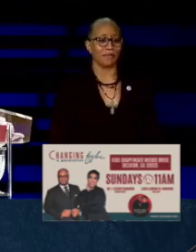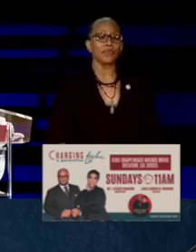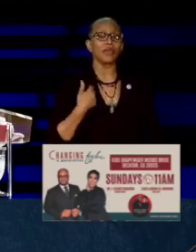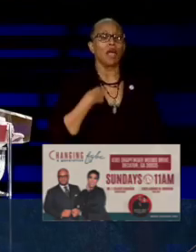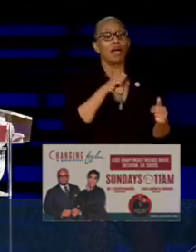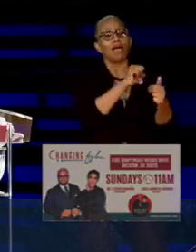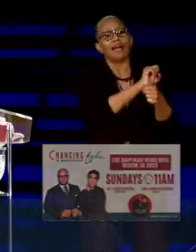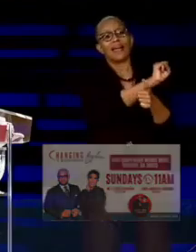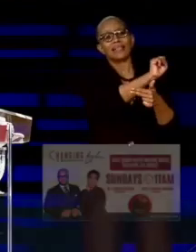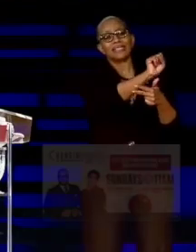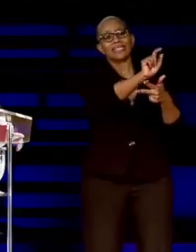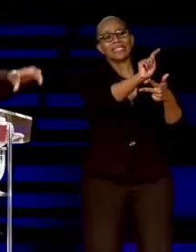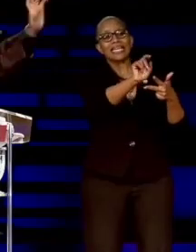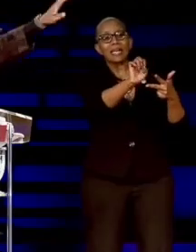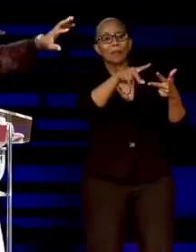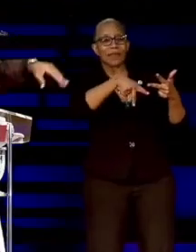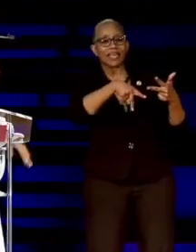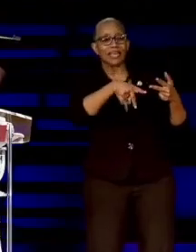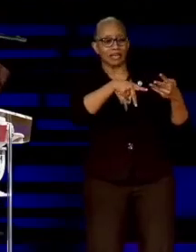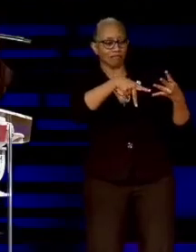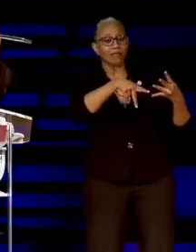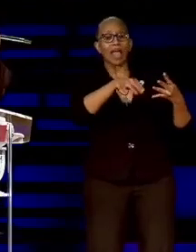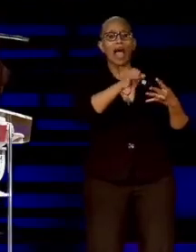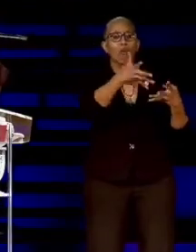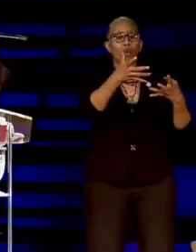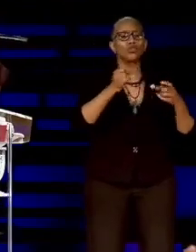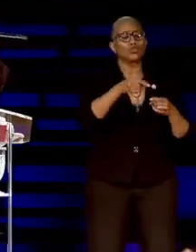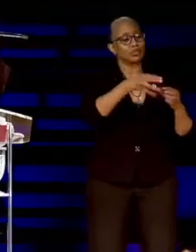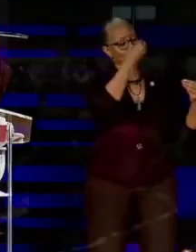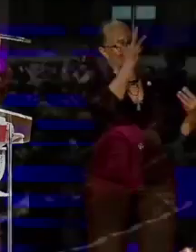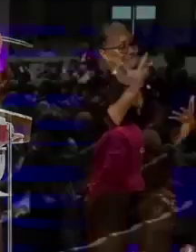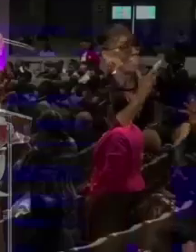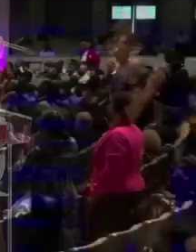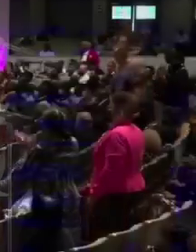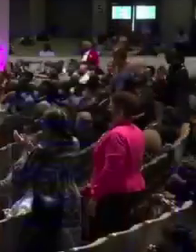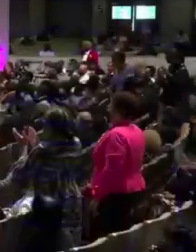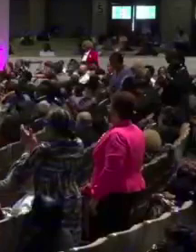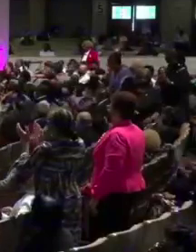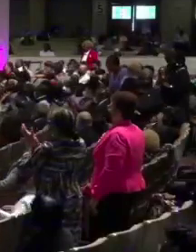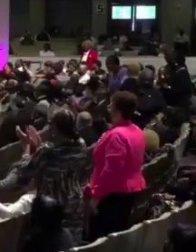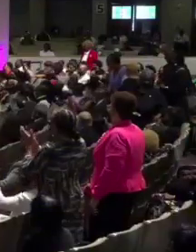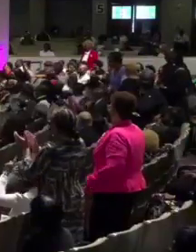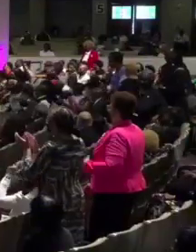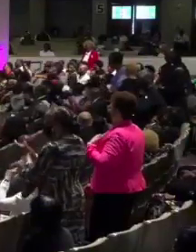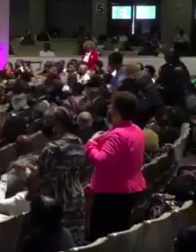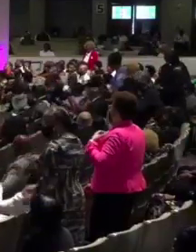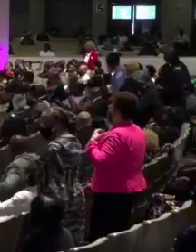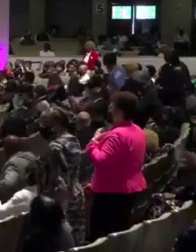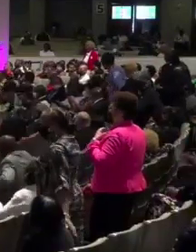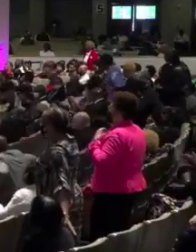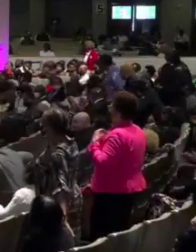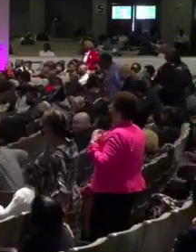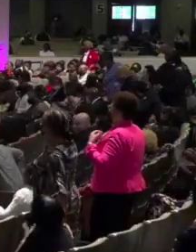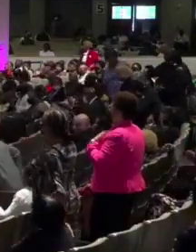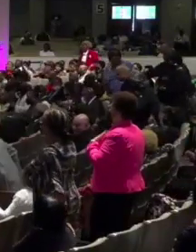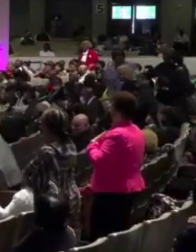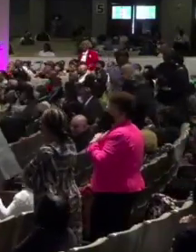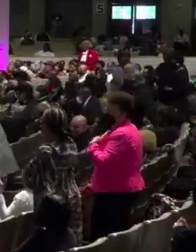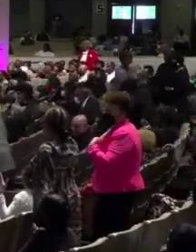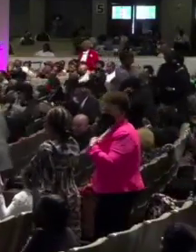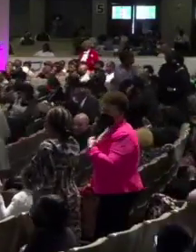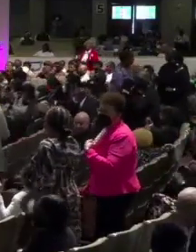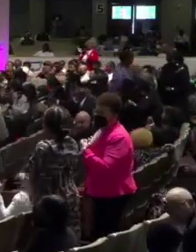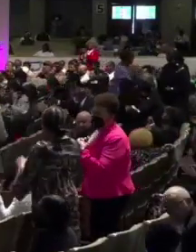I need somebody that can help me just touch your neighbor and tell them, I'm praying for you. Tell them, will you pray for